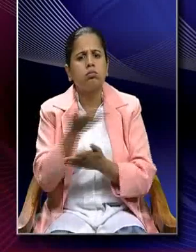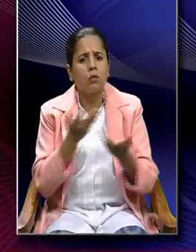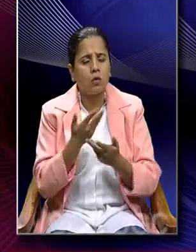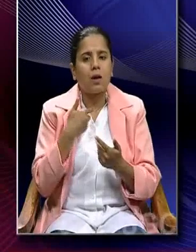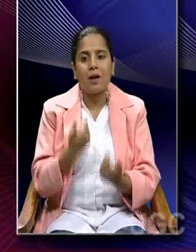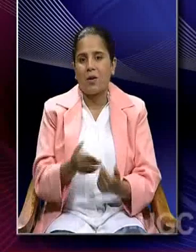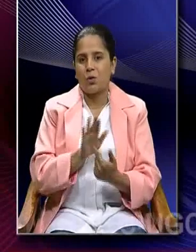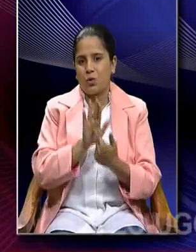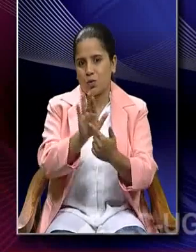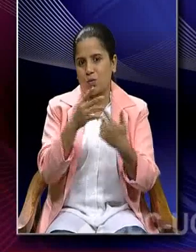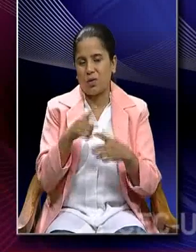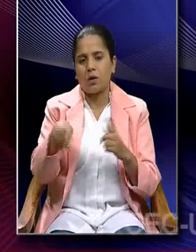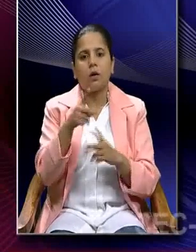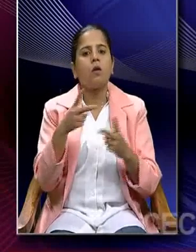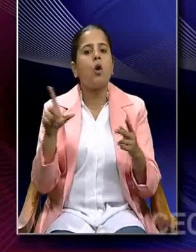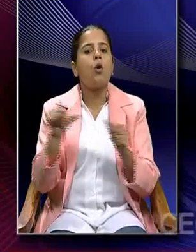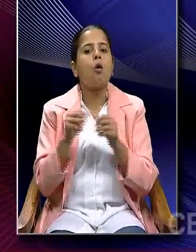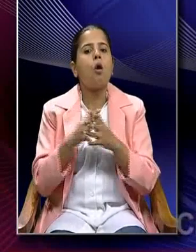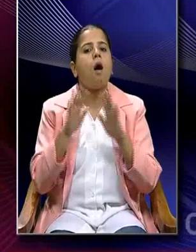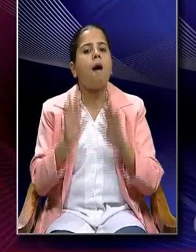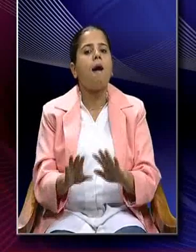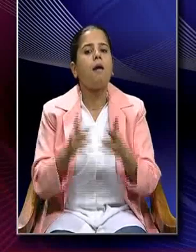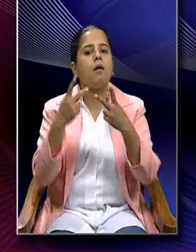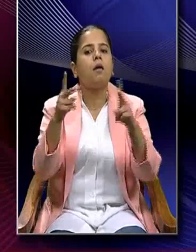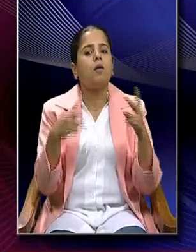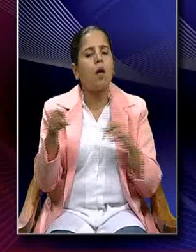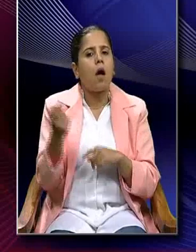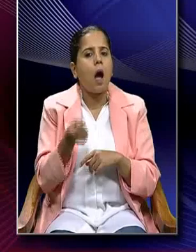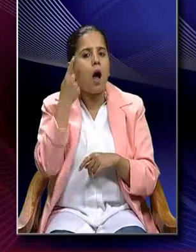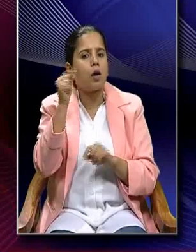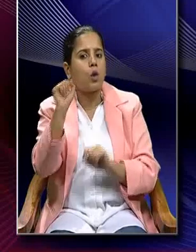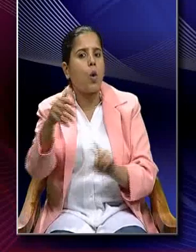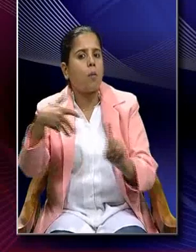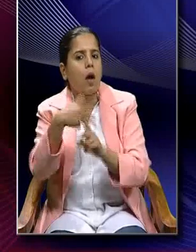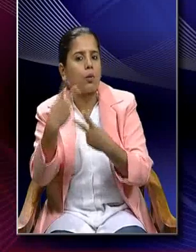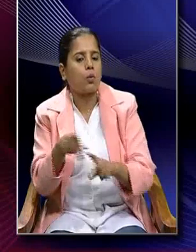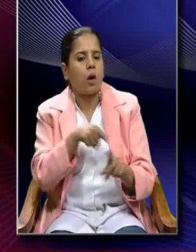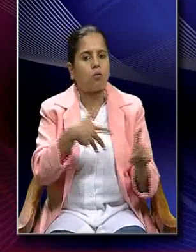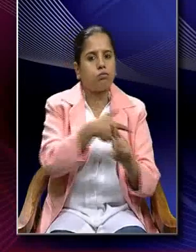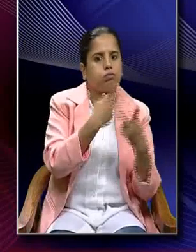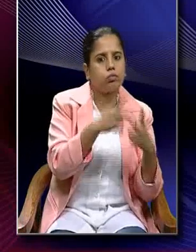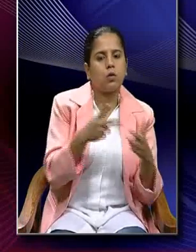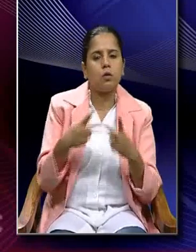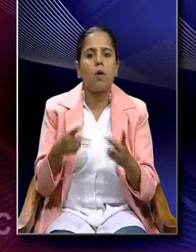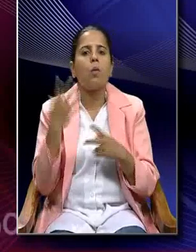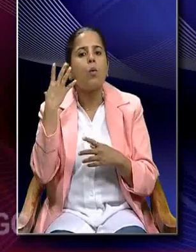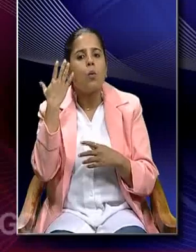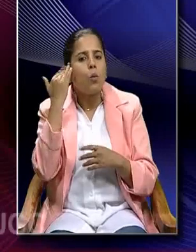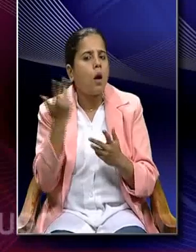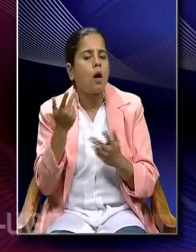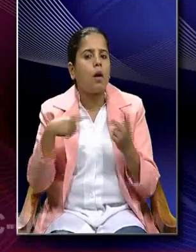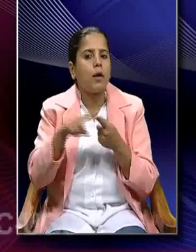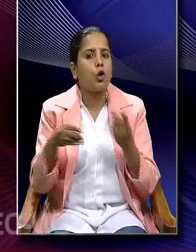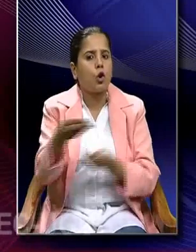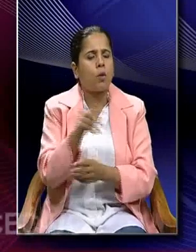showed you, there are different laws having different understanding, because it will also imply economic